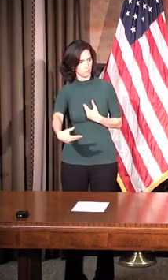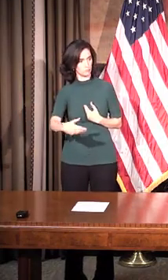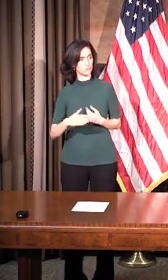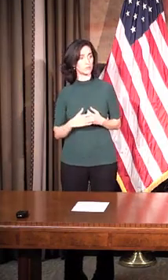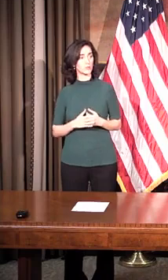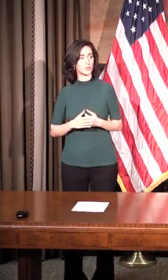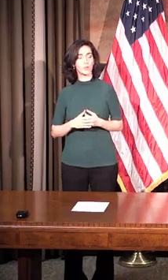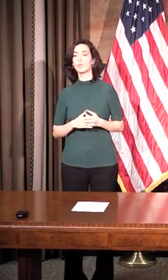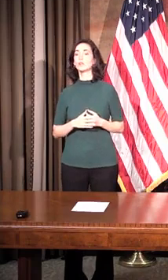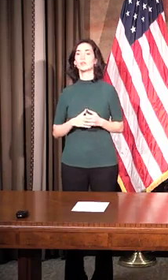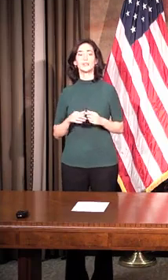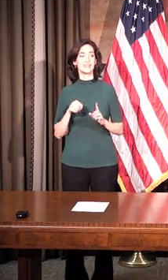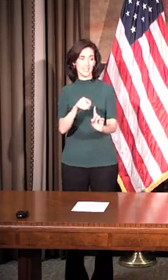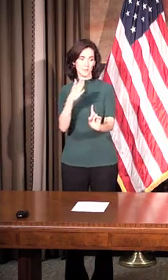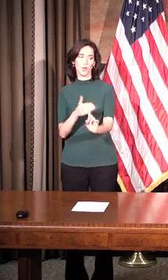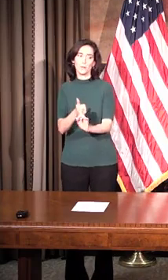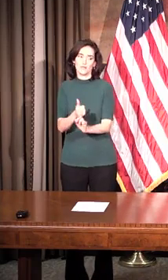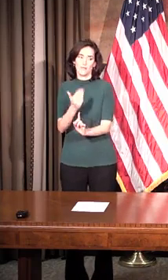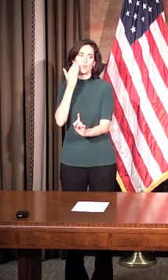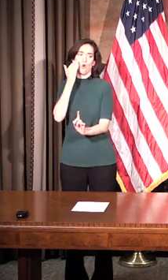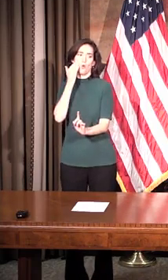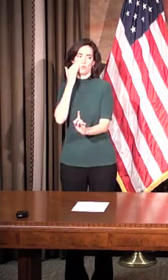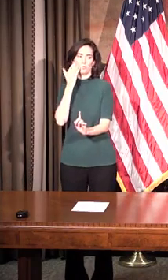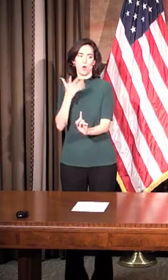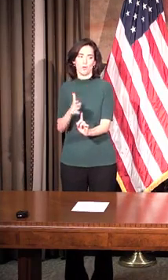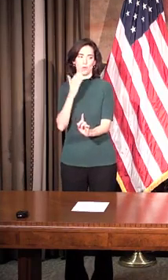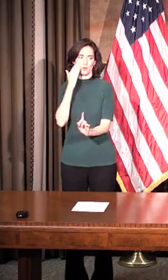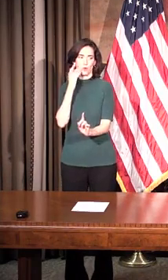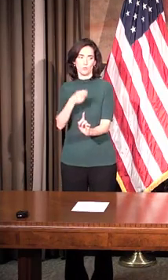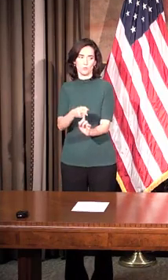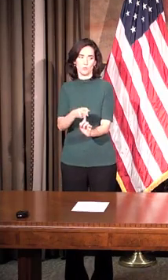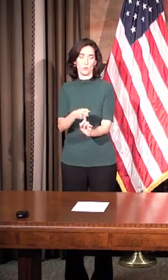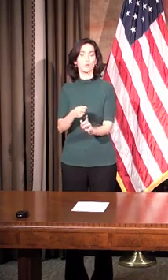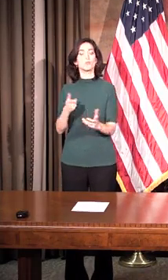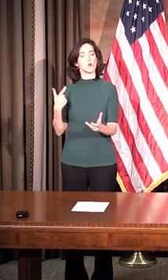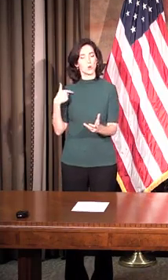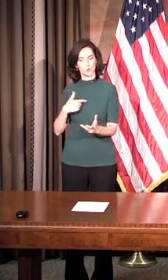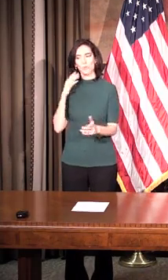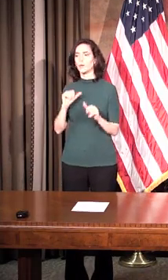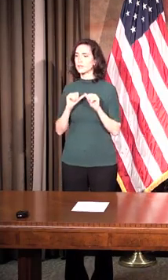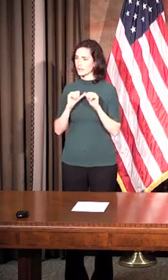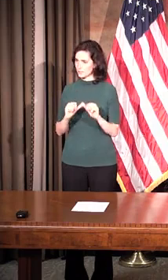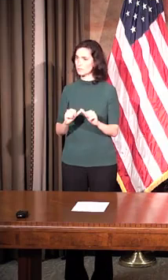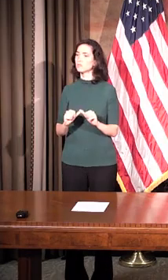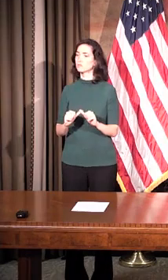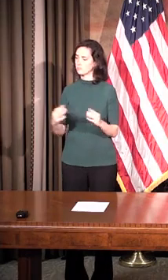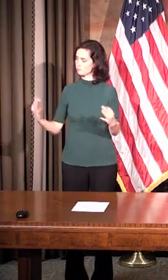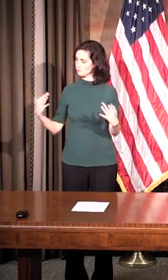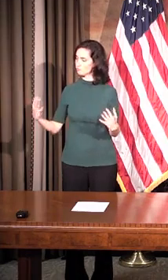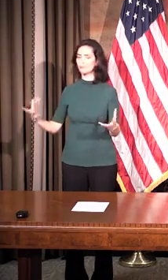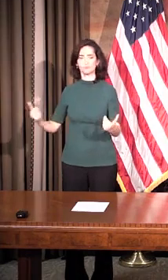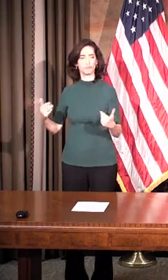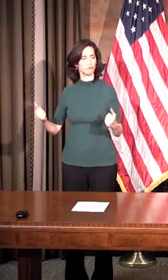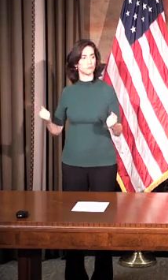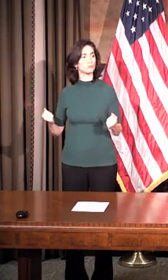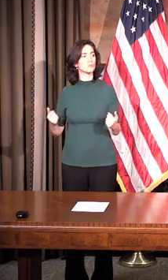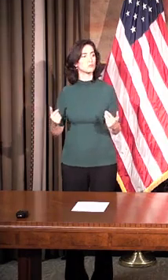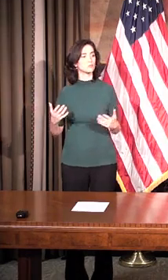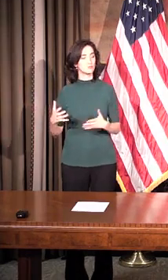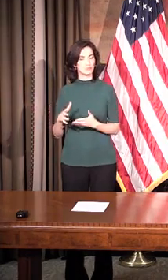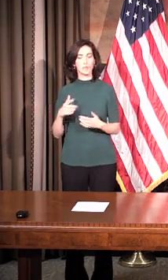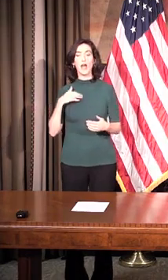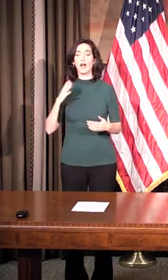nobody who knows that better than the Speaker himself. And we will continue to do that, and I would expect that I'll be talking to him